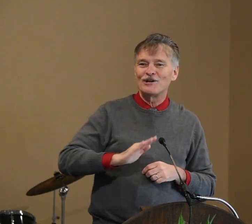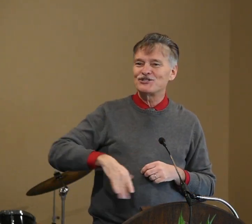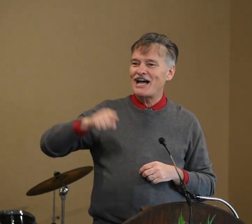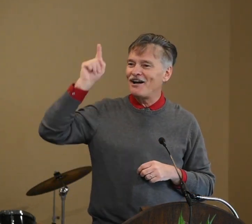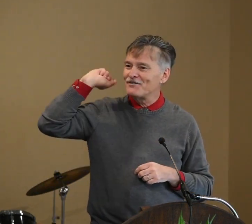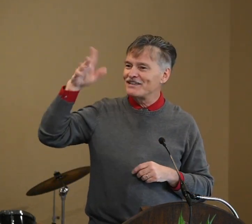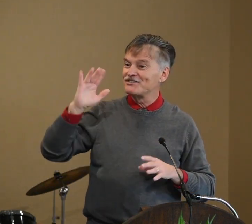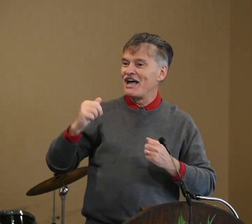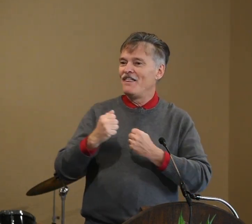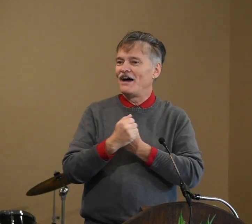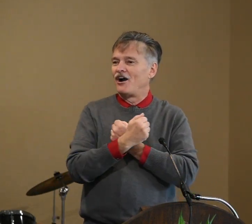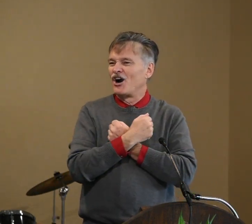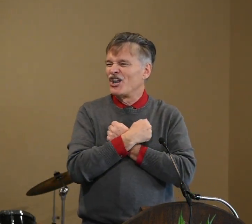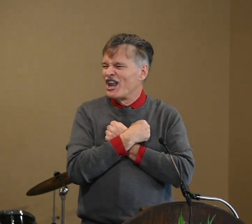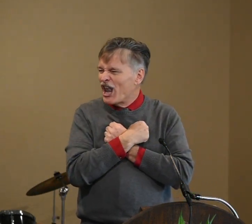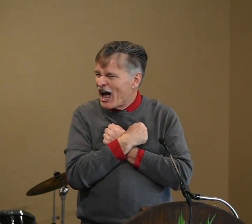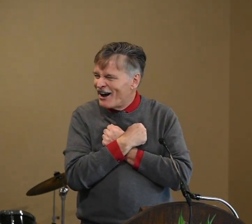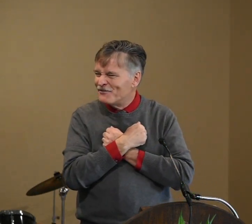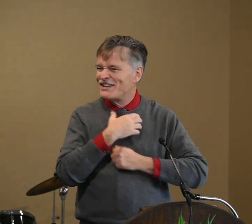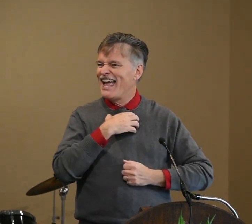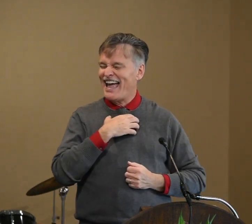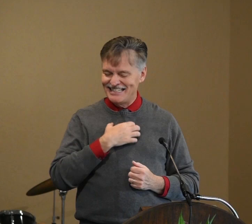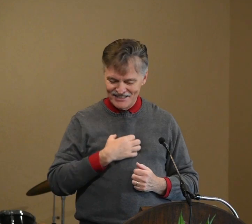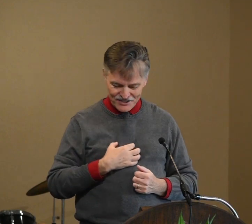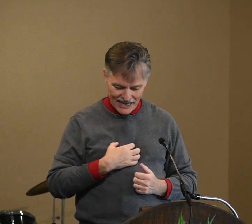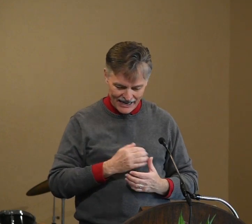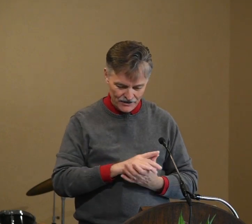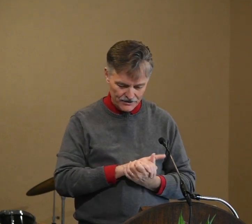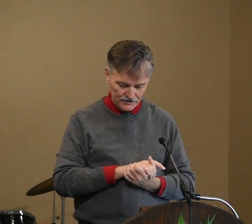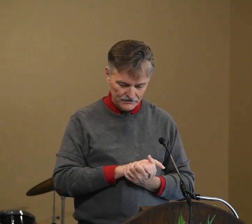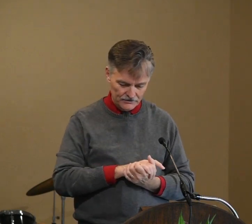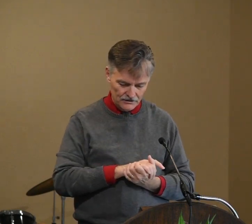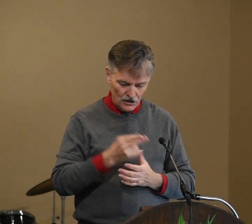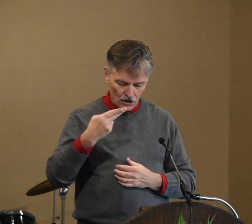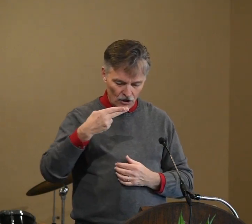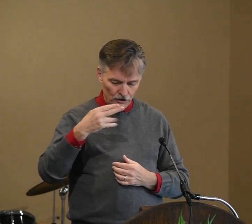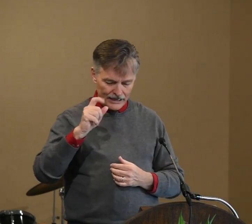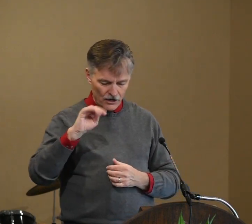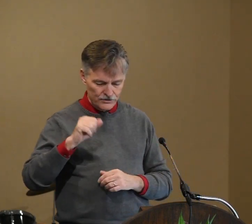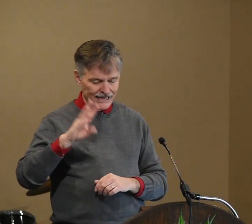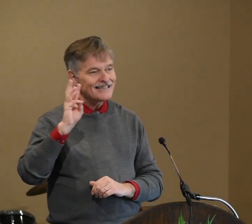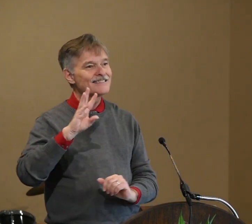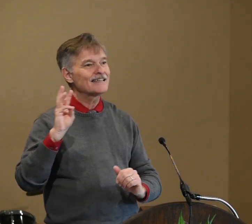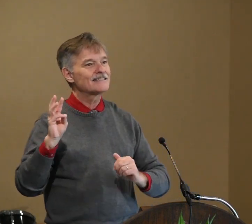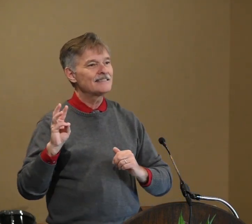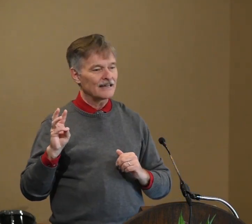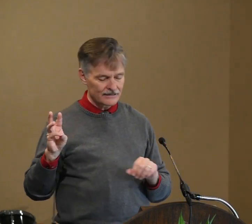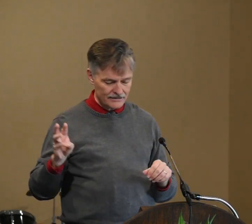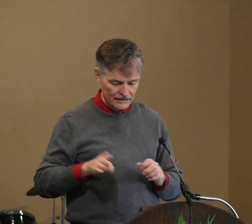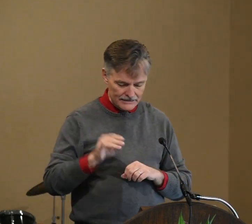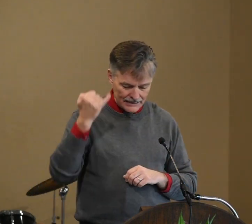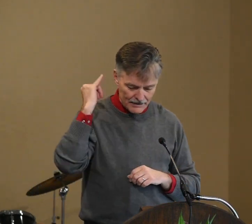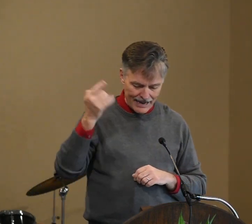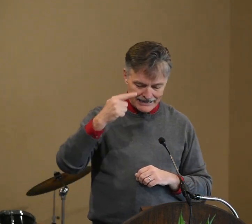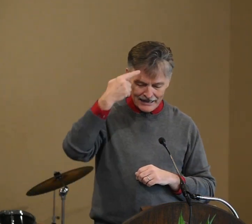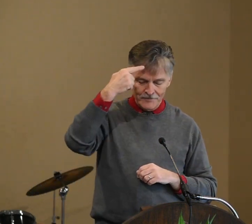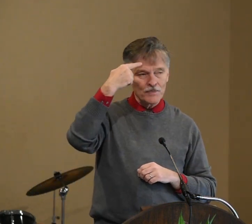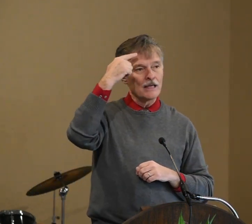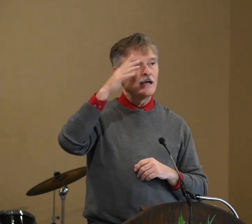a child of his that are loved and desired. Look at Hosea 6:6. Same idea.